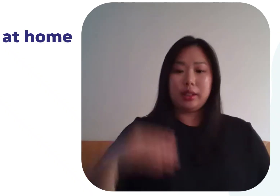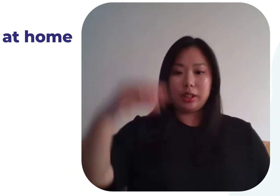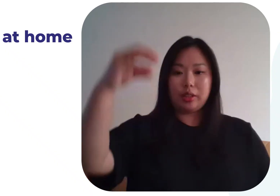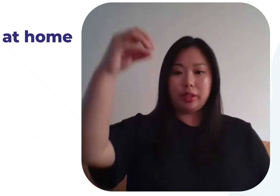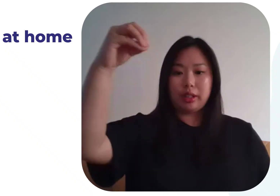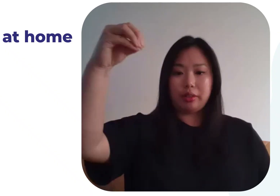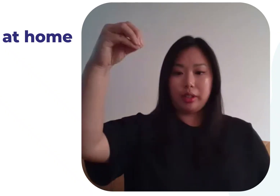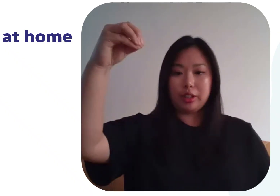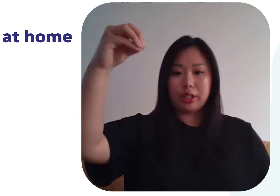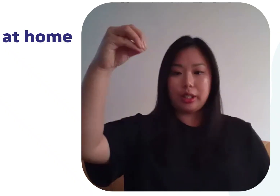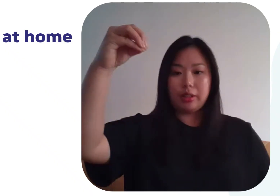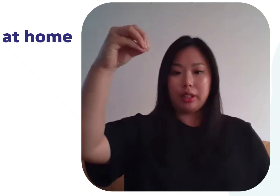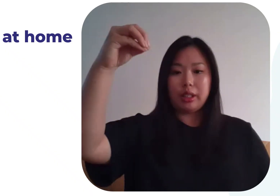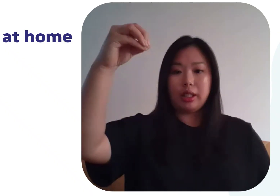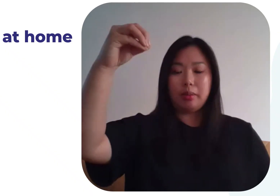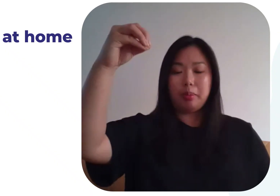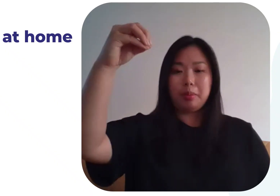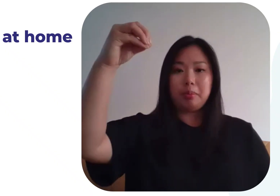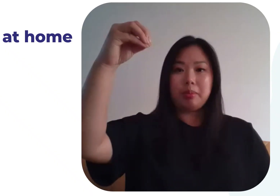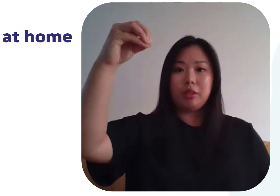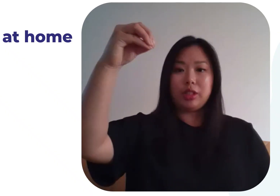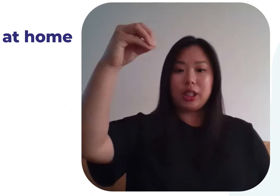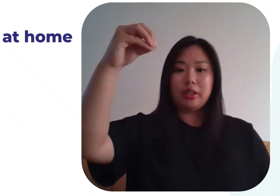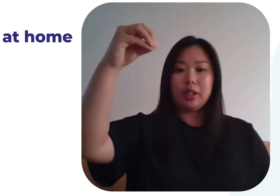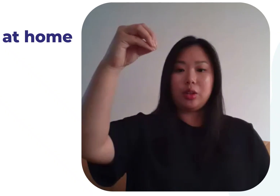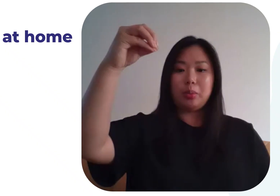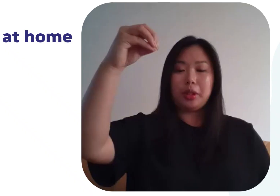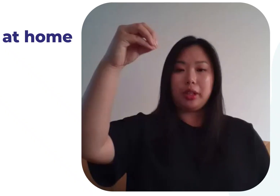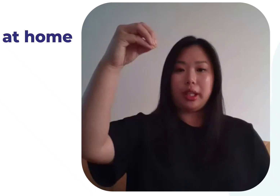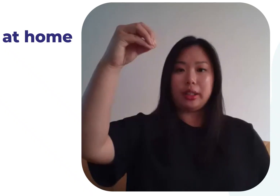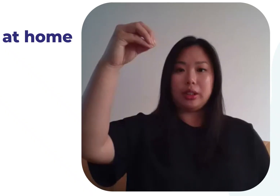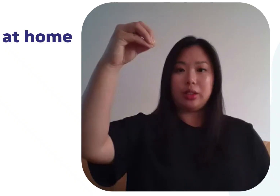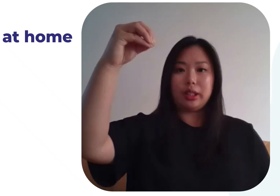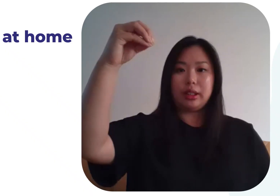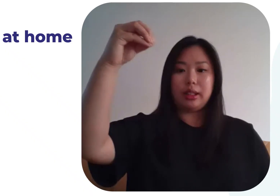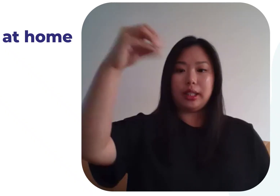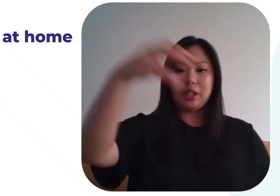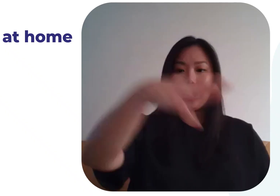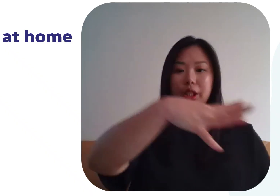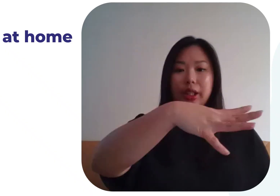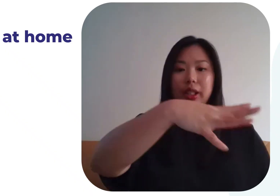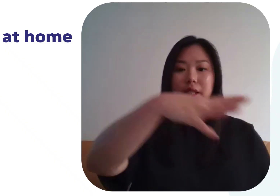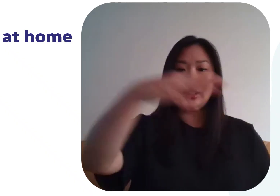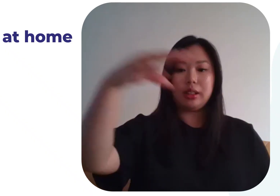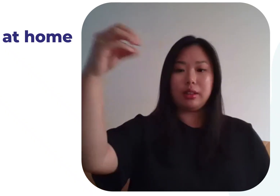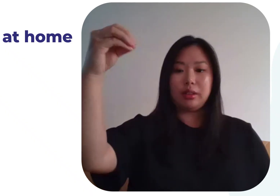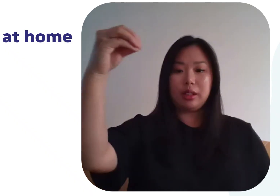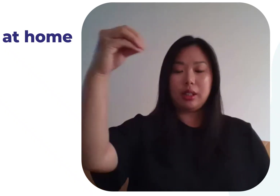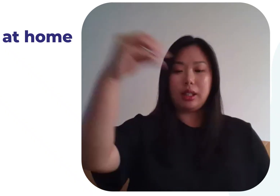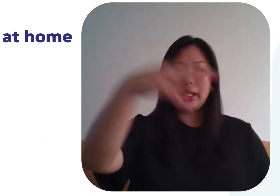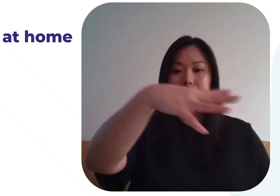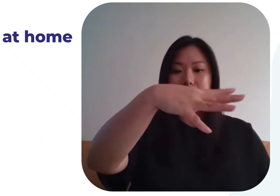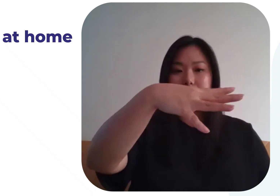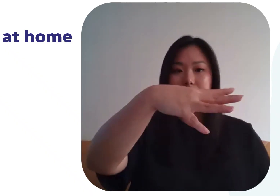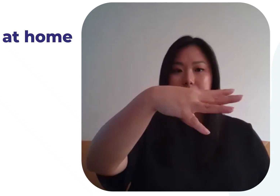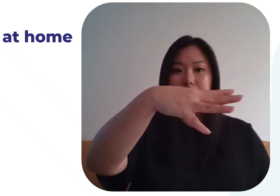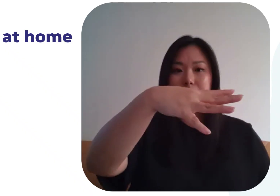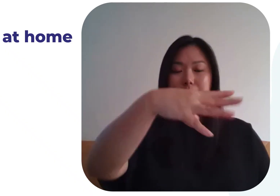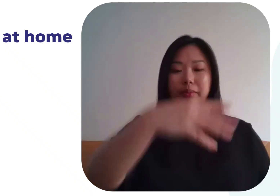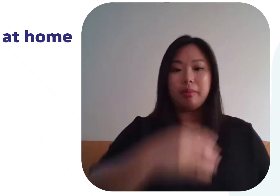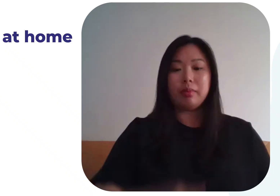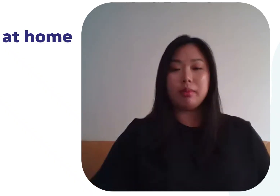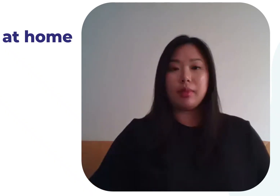Light, start with your fingers together and up, move down and open your hand, so like the light is shining. Light.